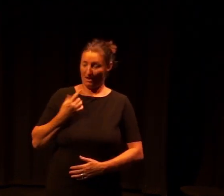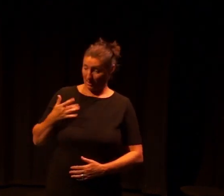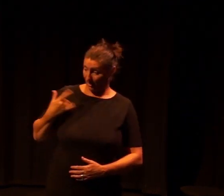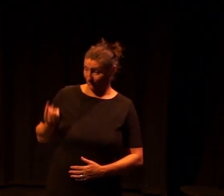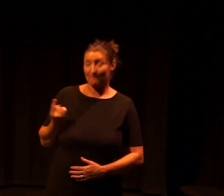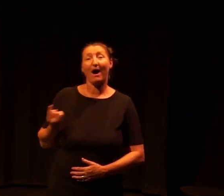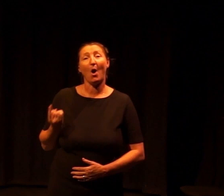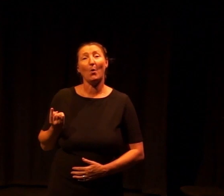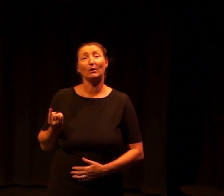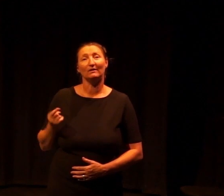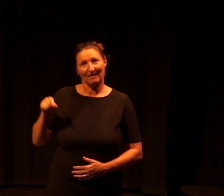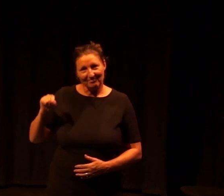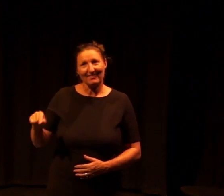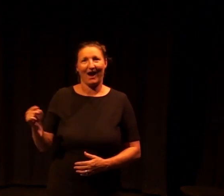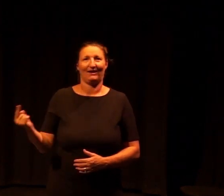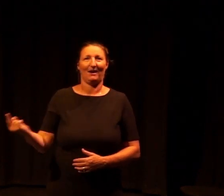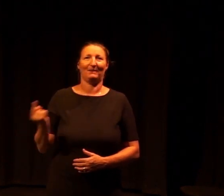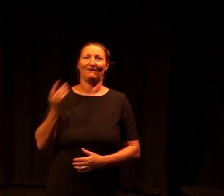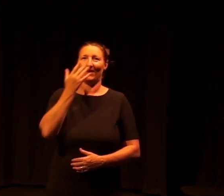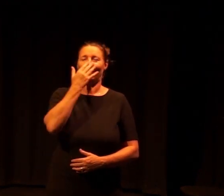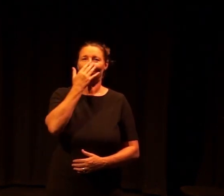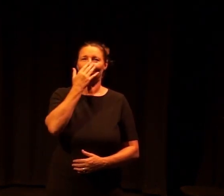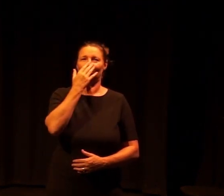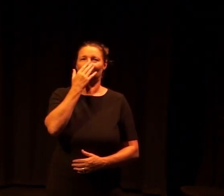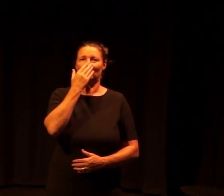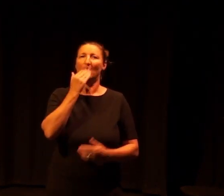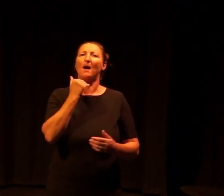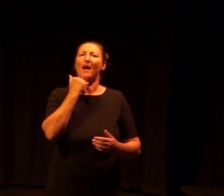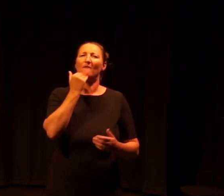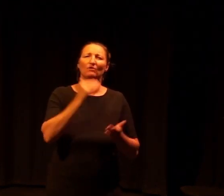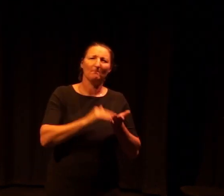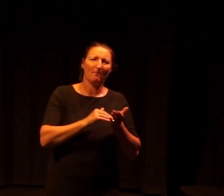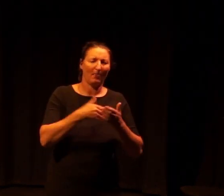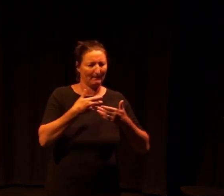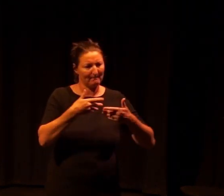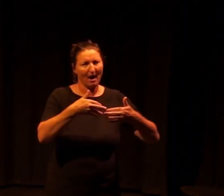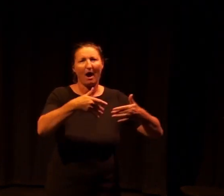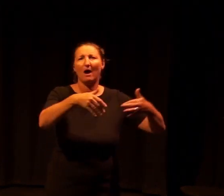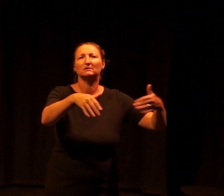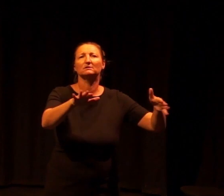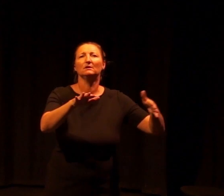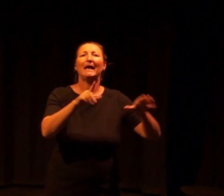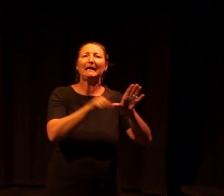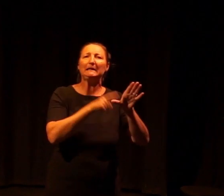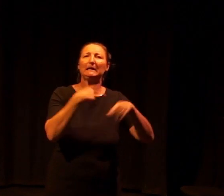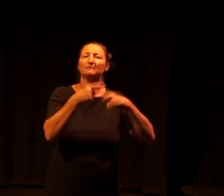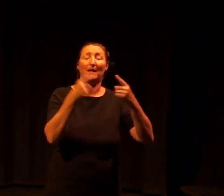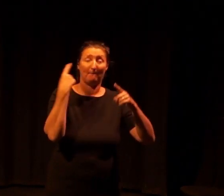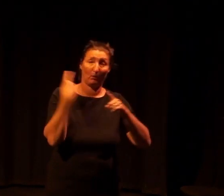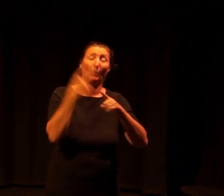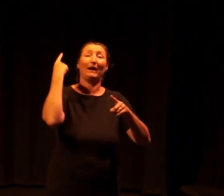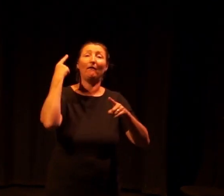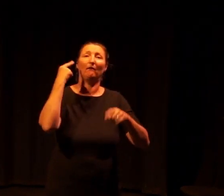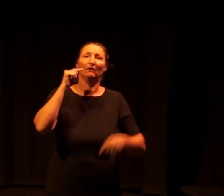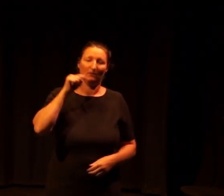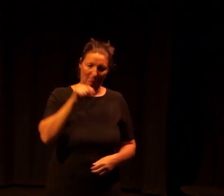your own again. That's coming of age. When months pass in days and years have fleeting moments,